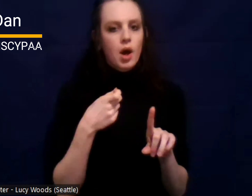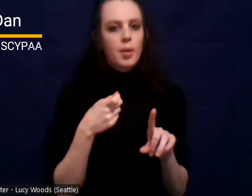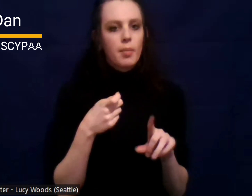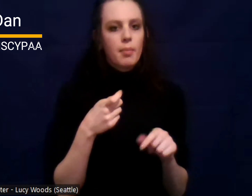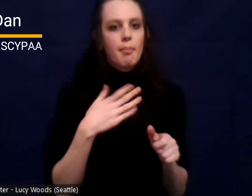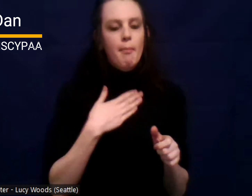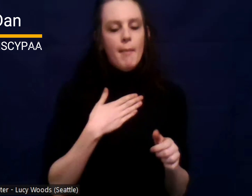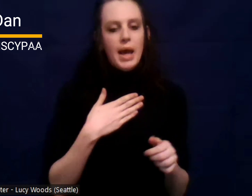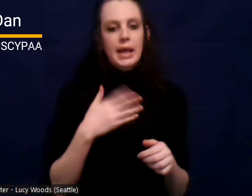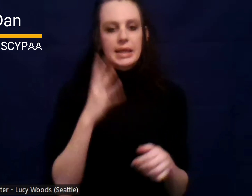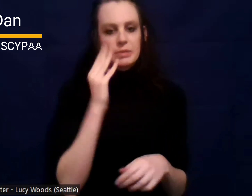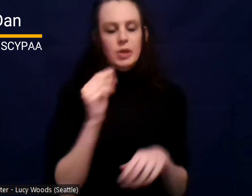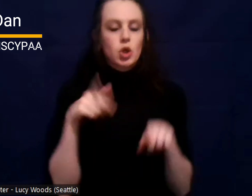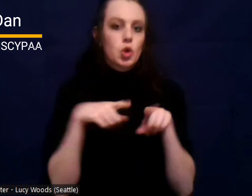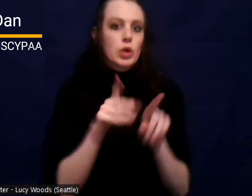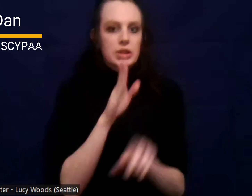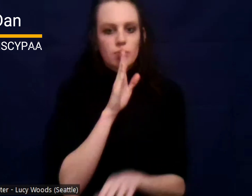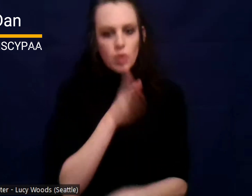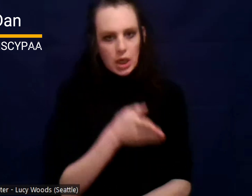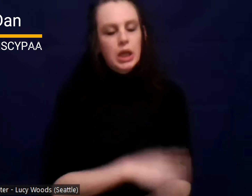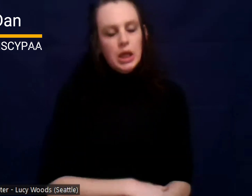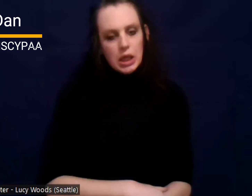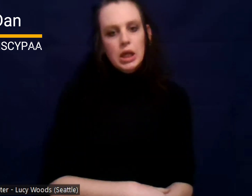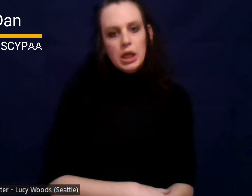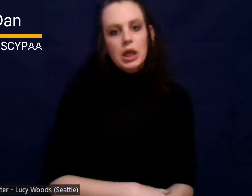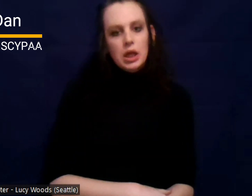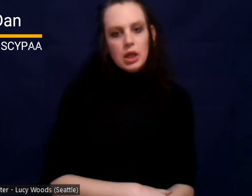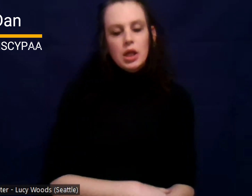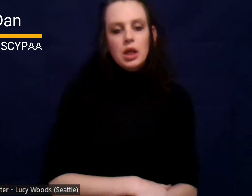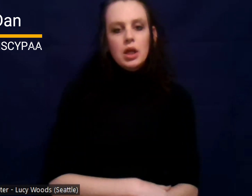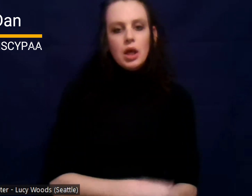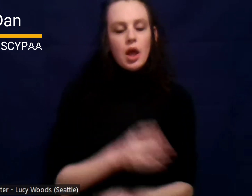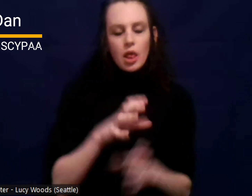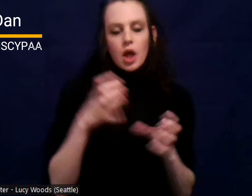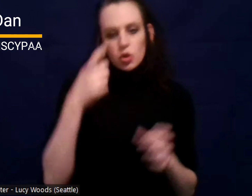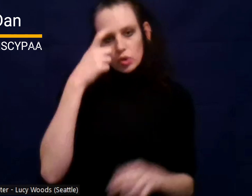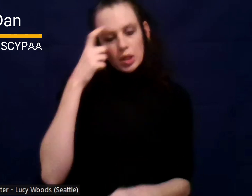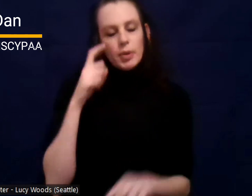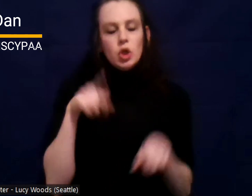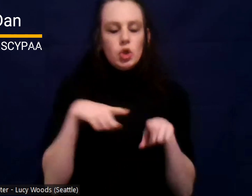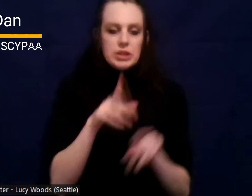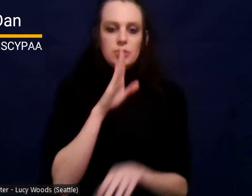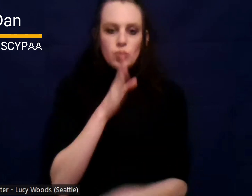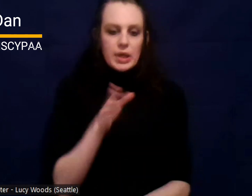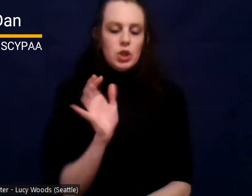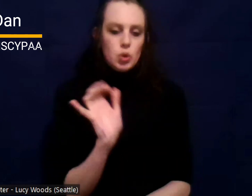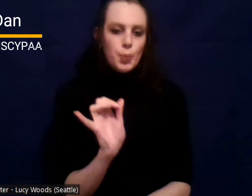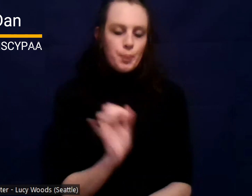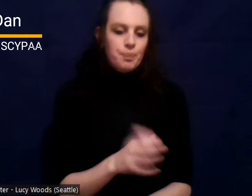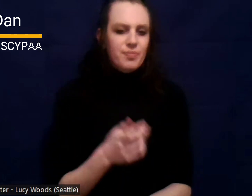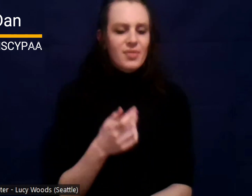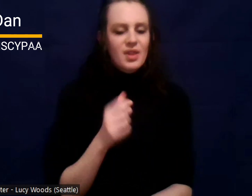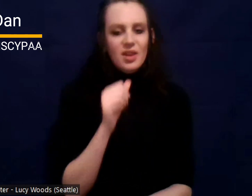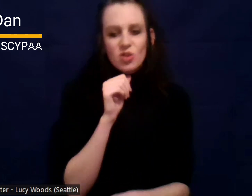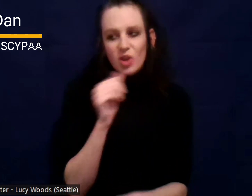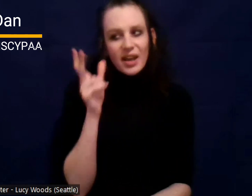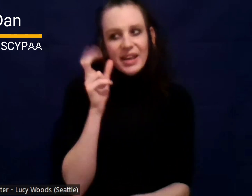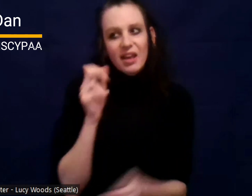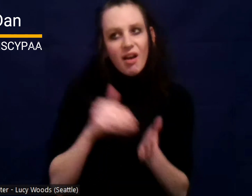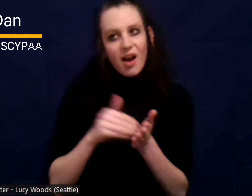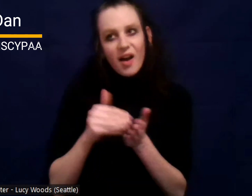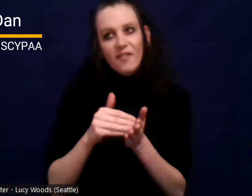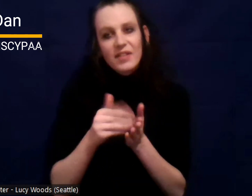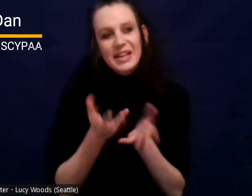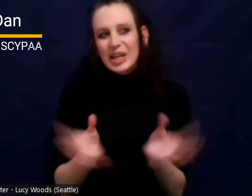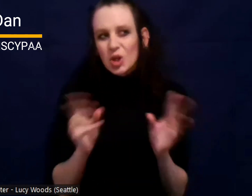sobriety, oddly enough. But yeah, like I remember, I don't hear it as often anymore in meetings around me